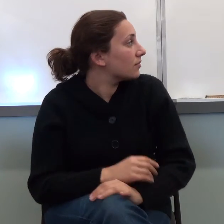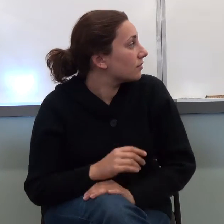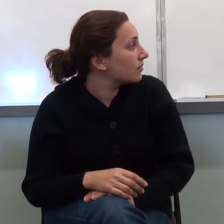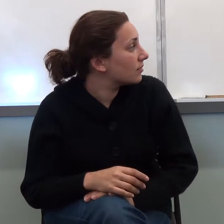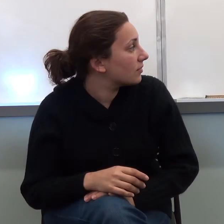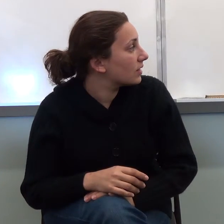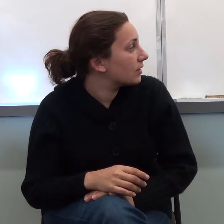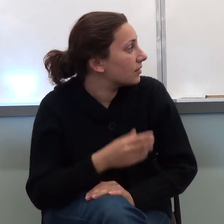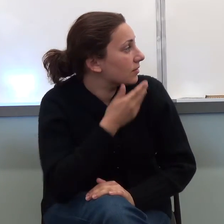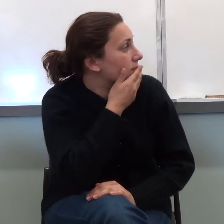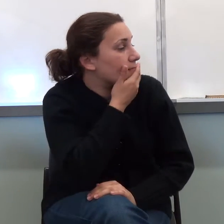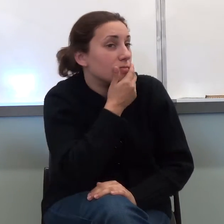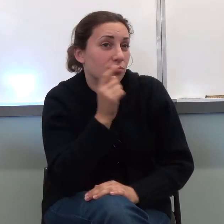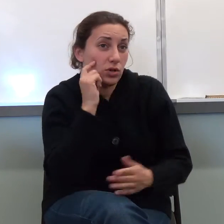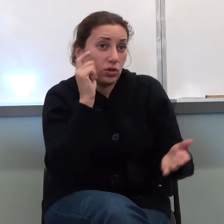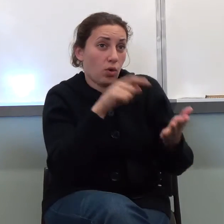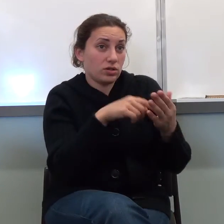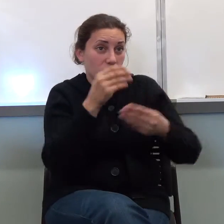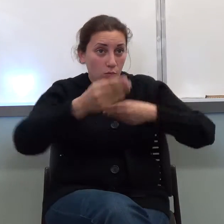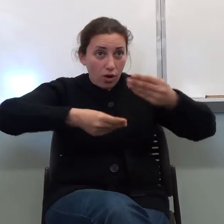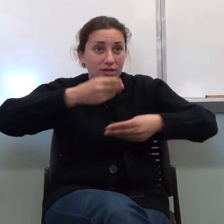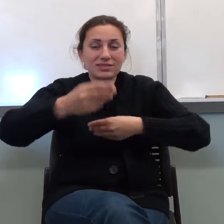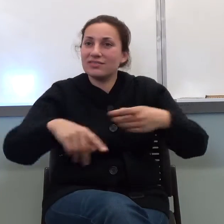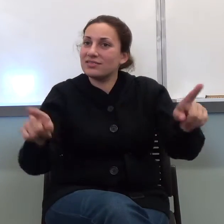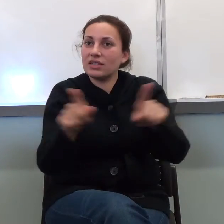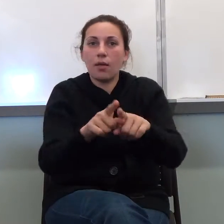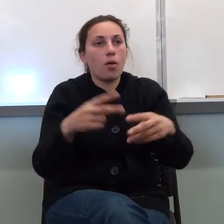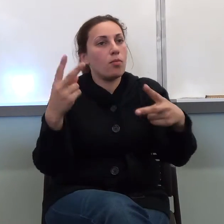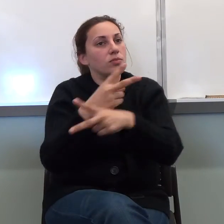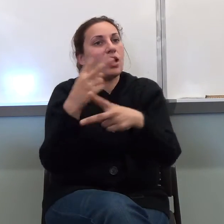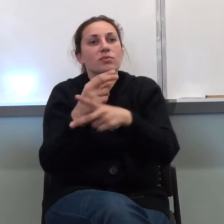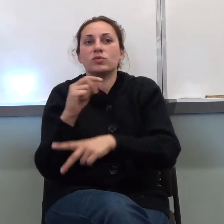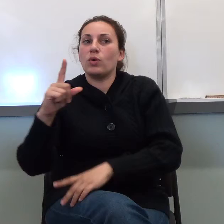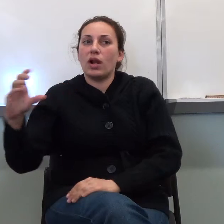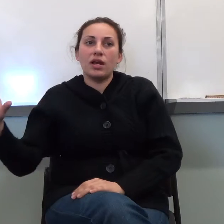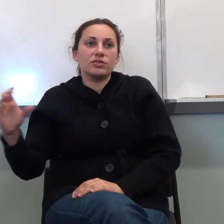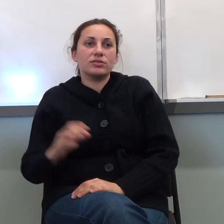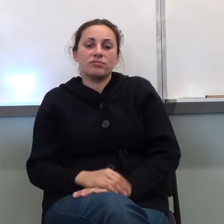But notice the process is the same. You still multiply by 100 and attach percent.